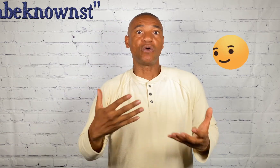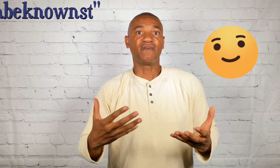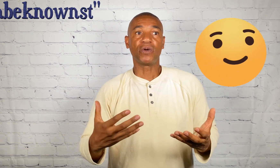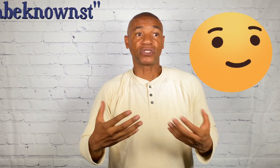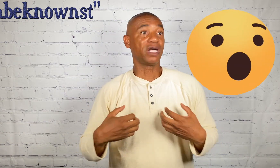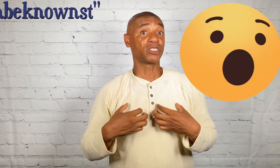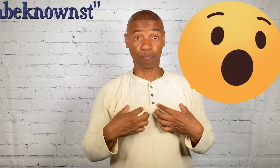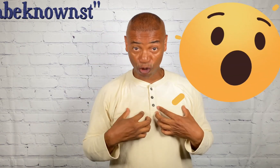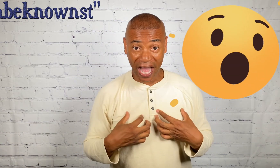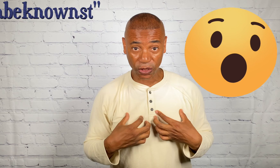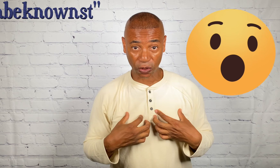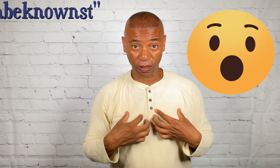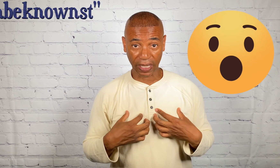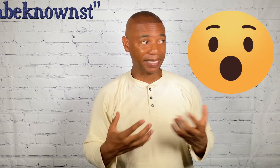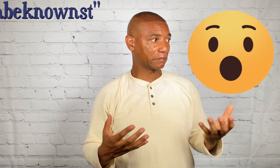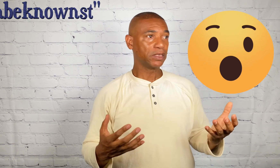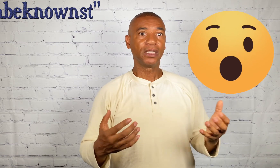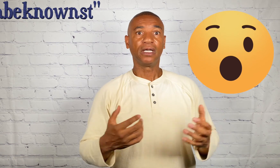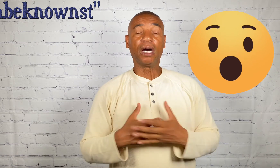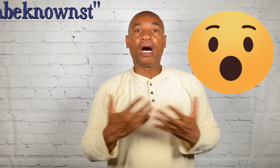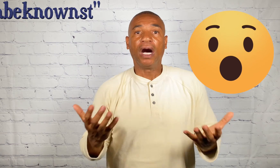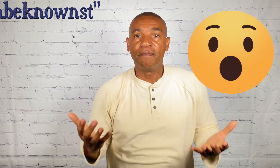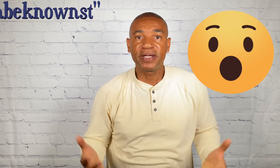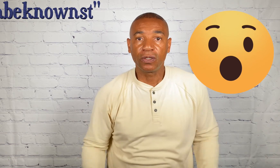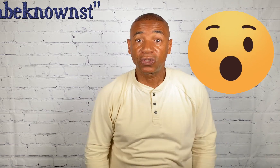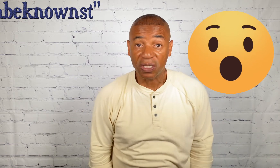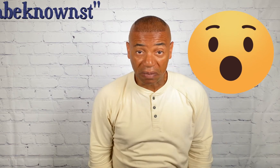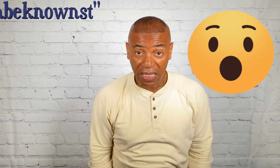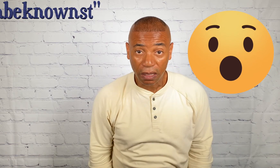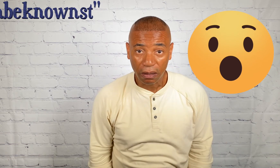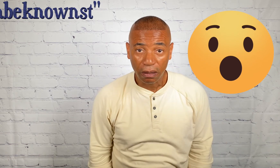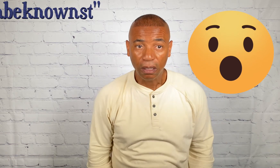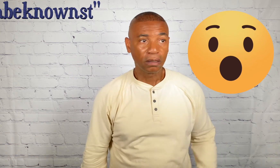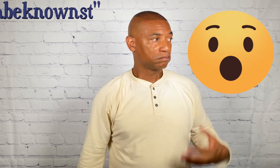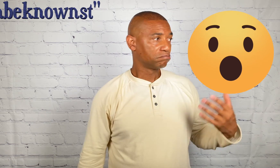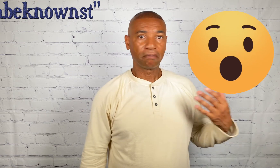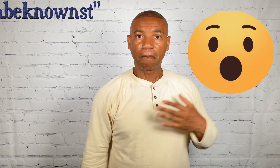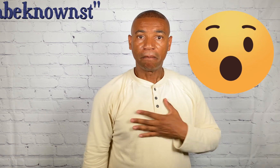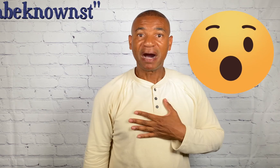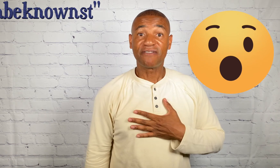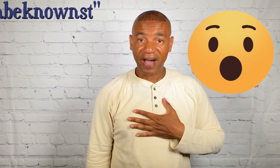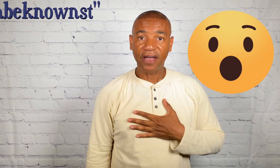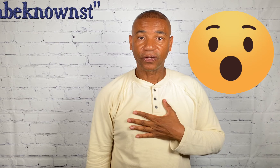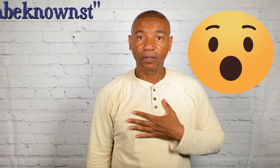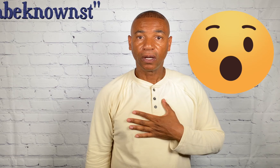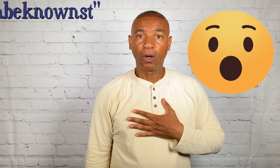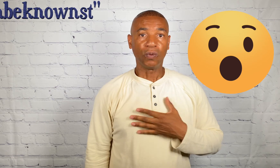a motion of surprise to it, like, unbeknownst to me, my father was